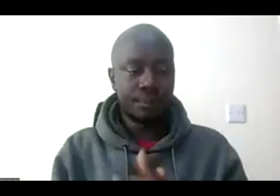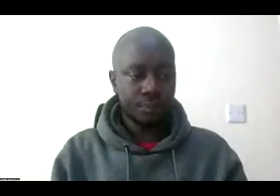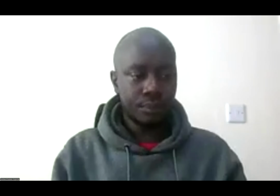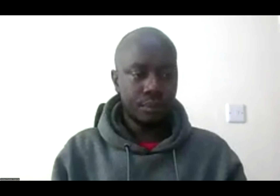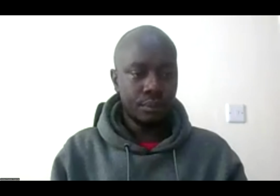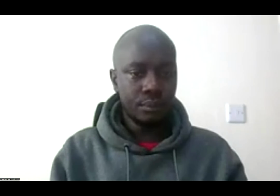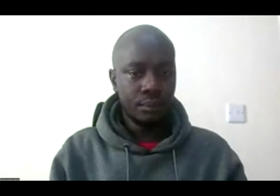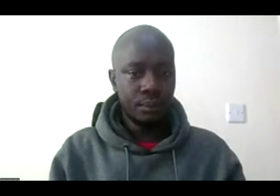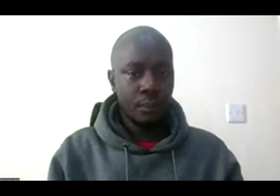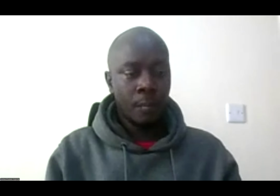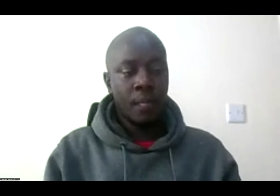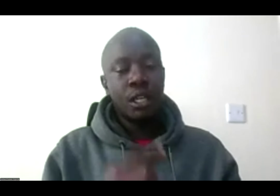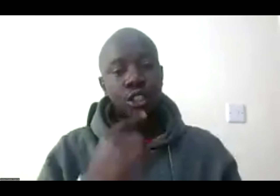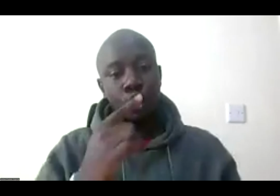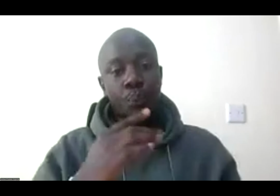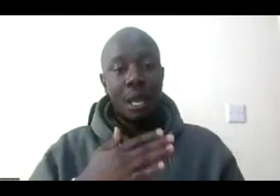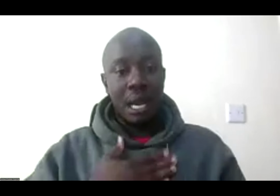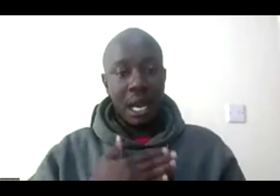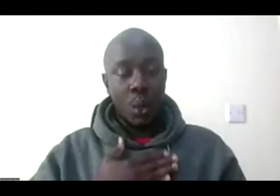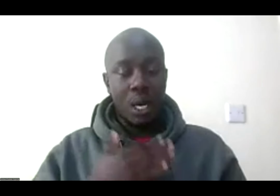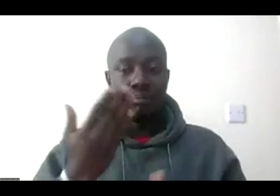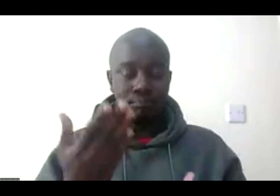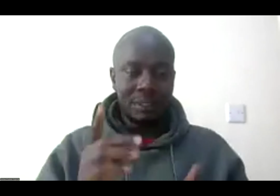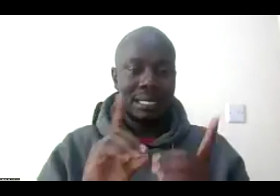when we are developing our platforms.